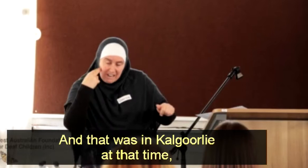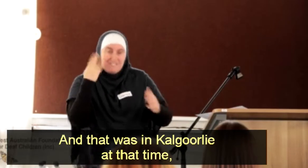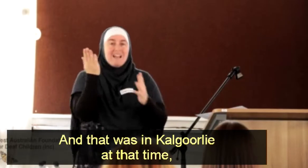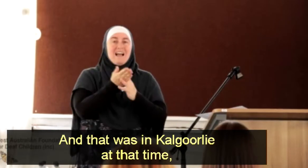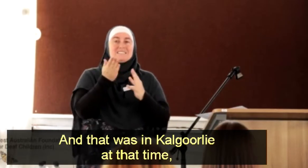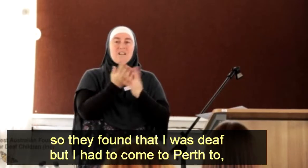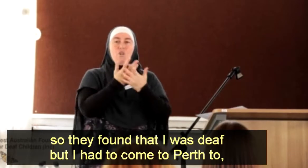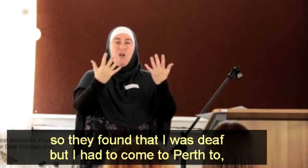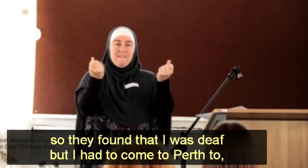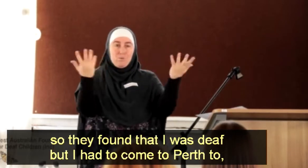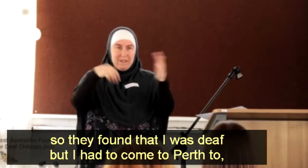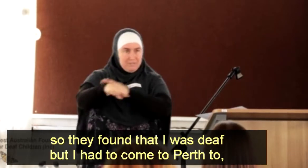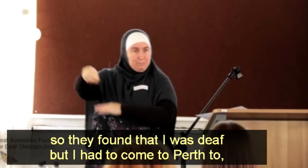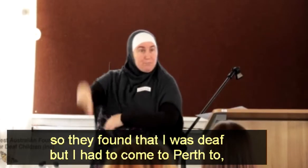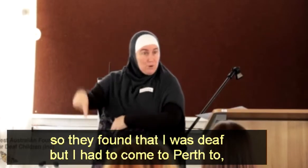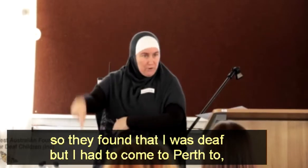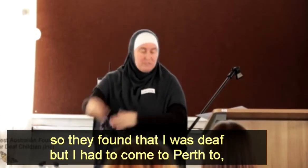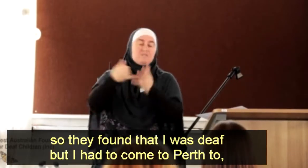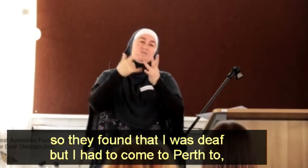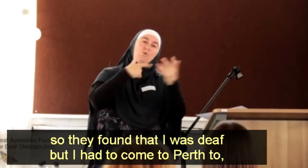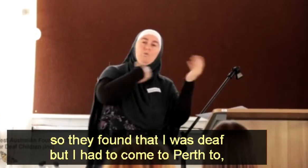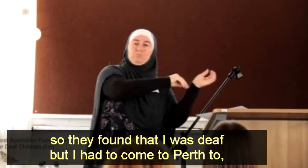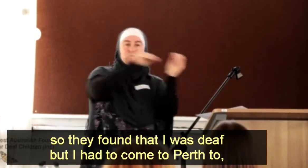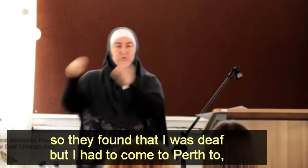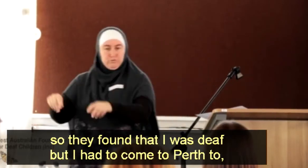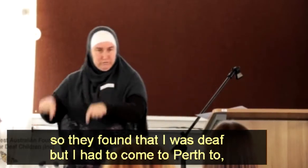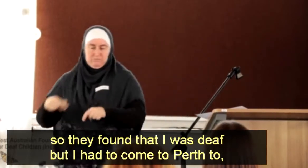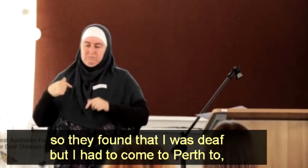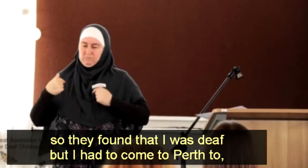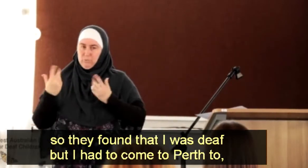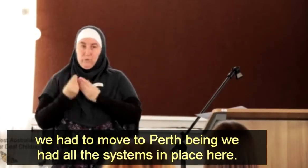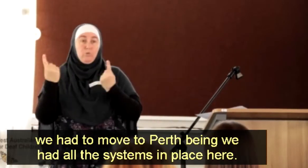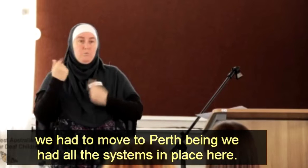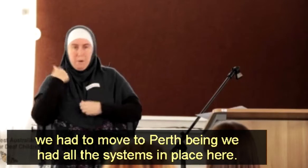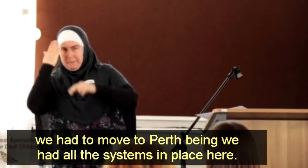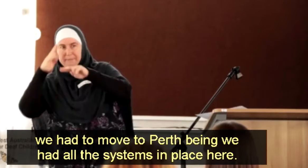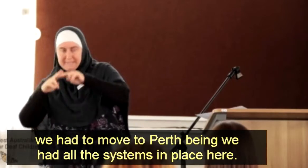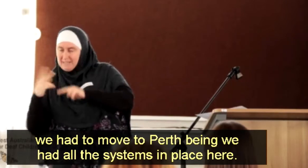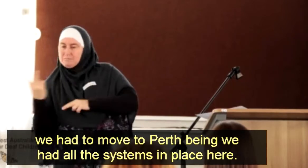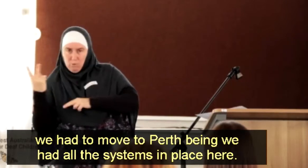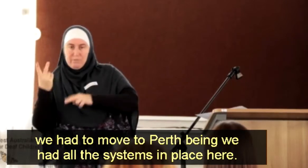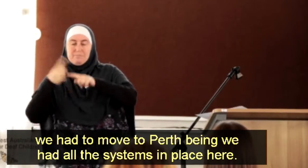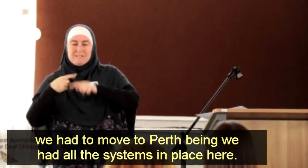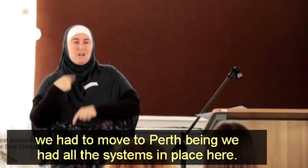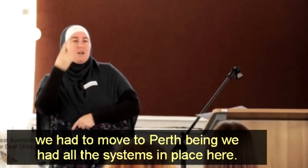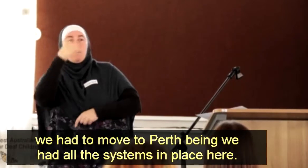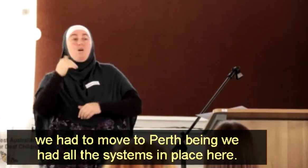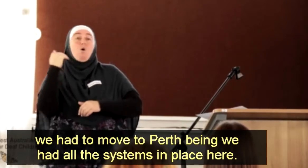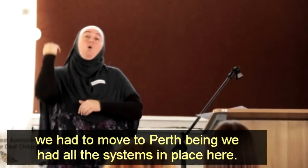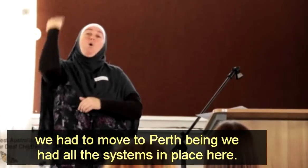time. So they found that I was deaf, but I had to come to Perth we had to move to Perth because we had all the systems in place here. So